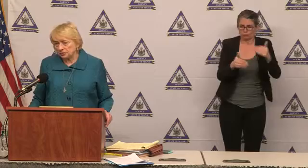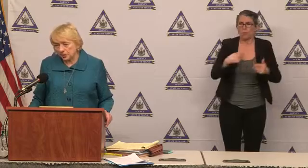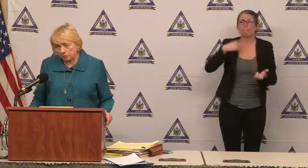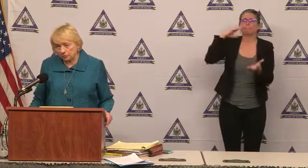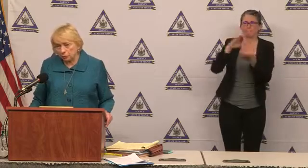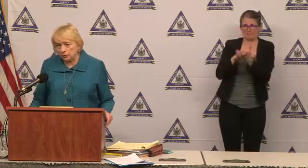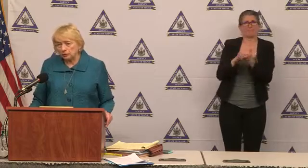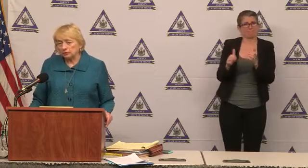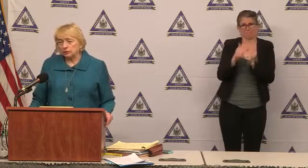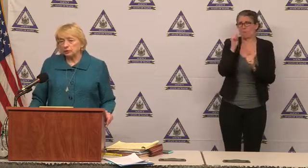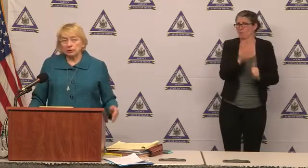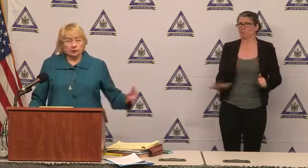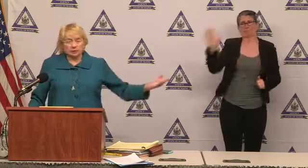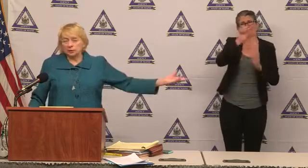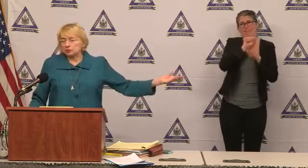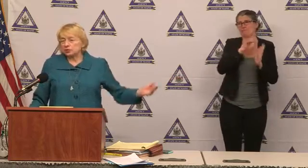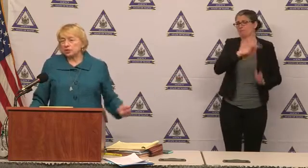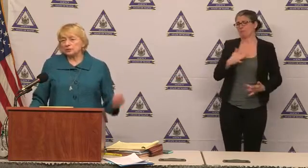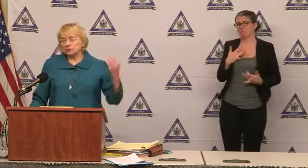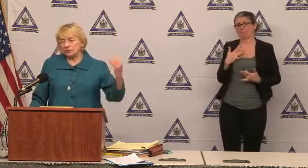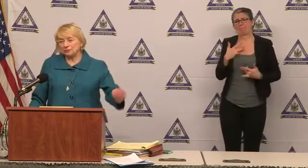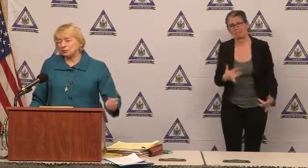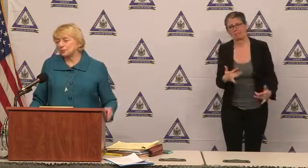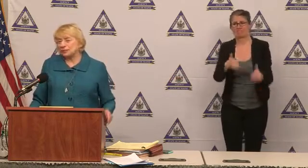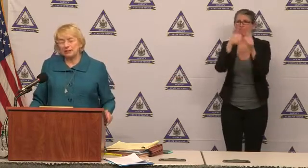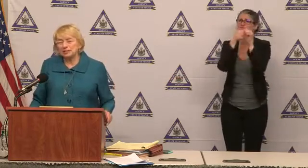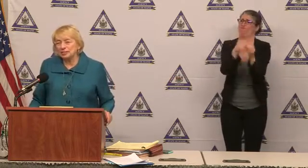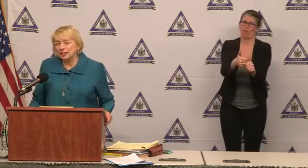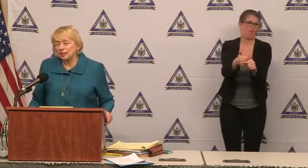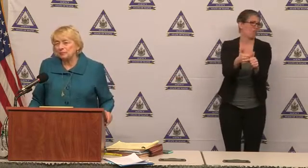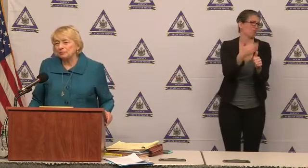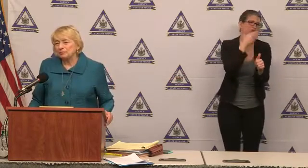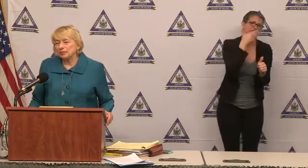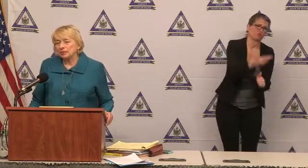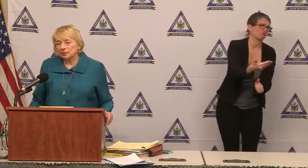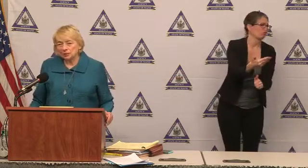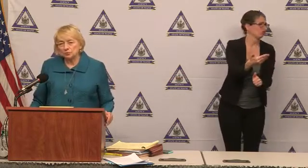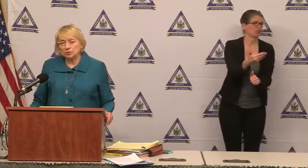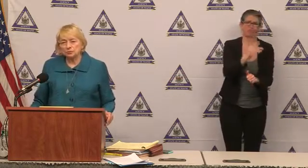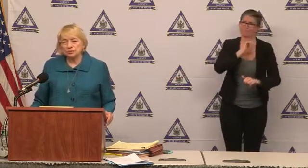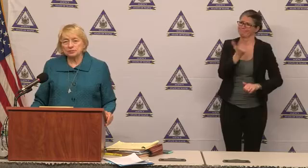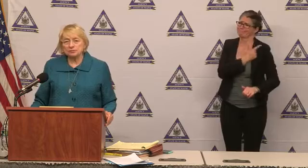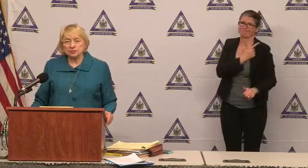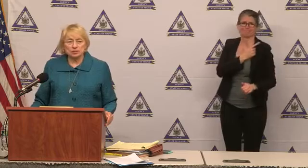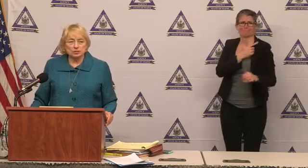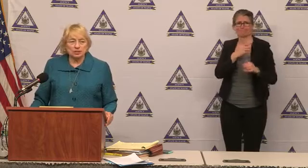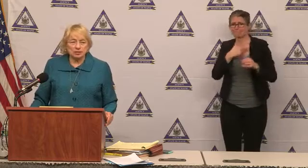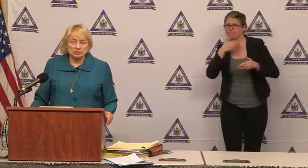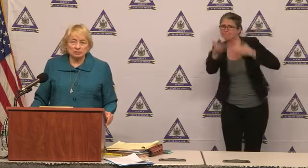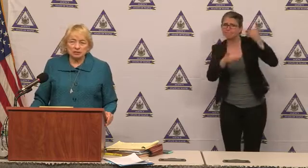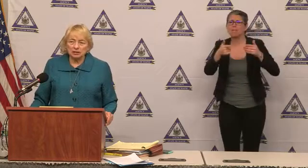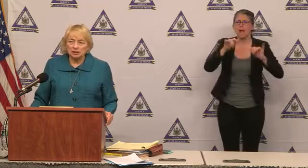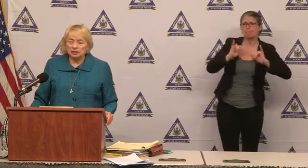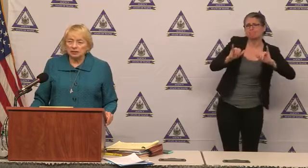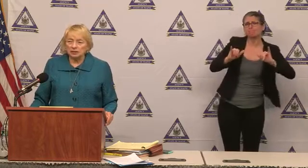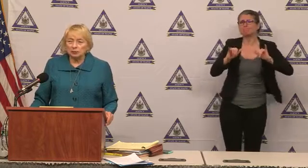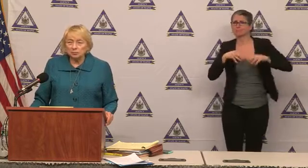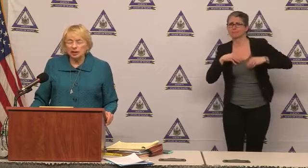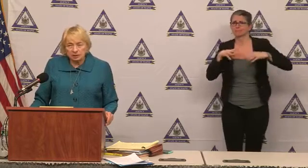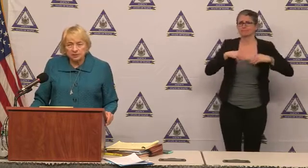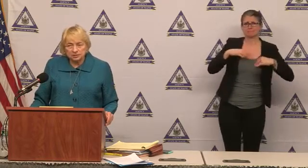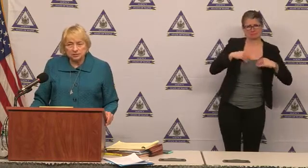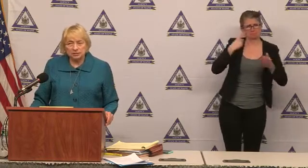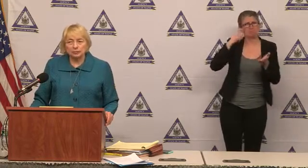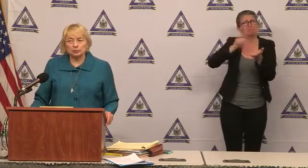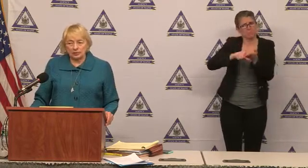we've said before. Dr. Shah is reinforcing it every day in these rooms, in this audience. People